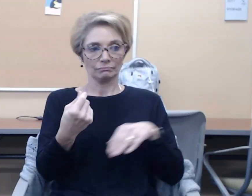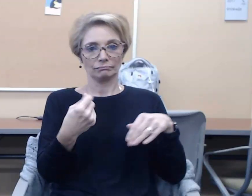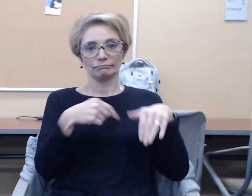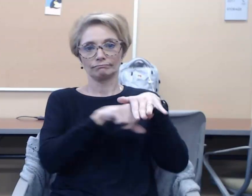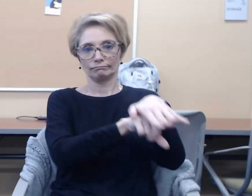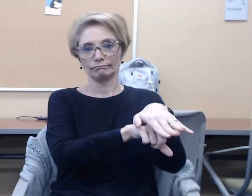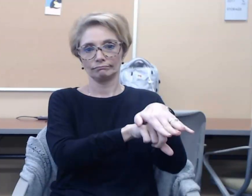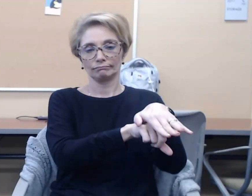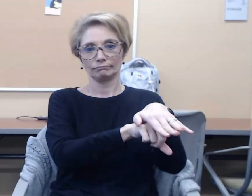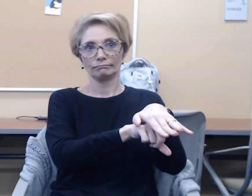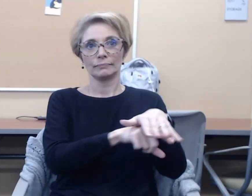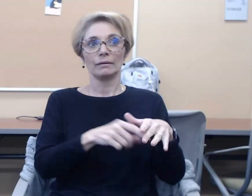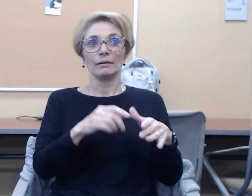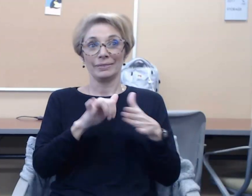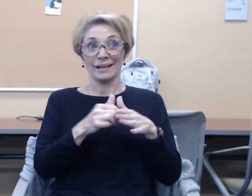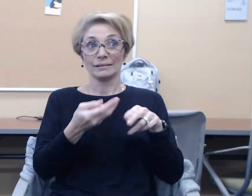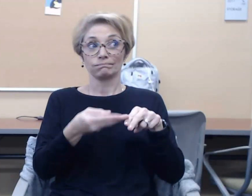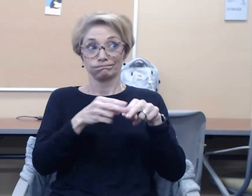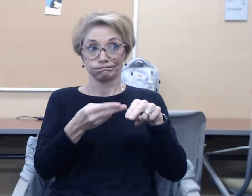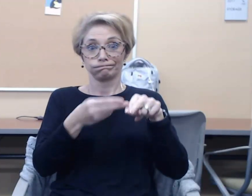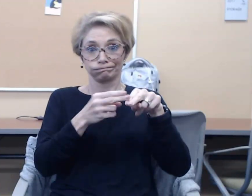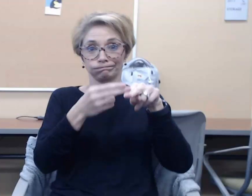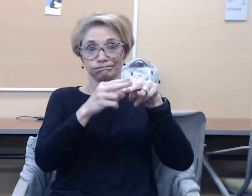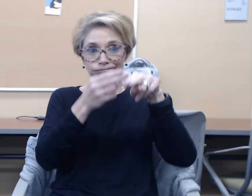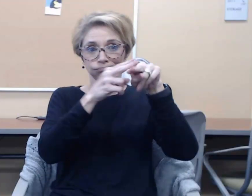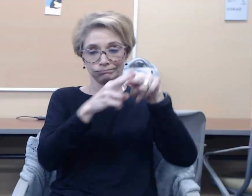So that's only increased over the last decade.